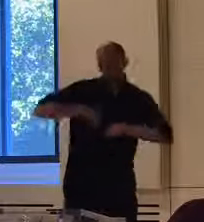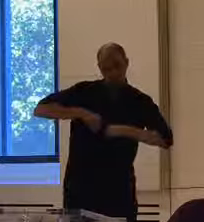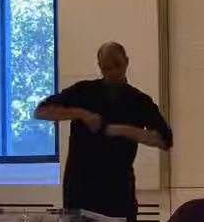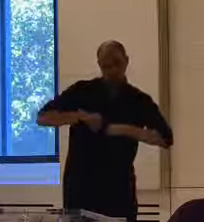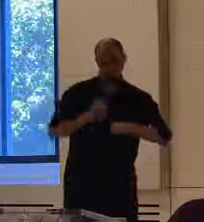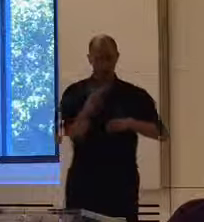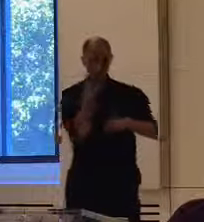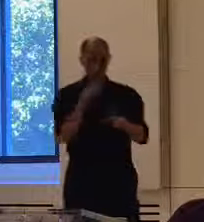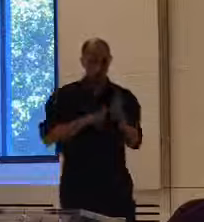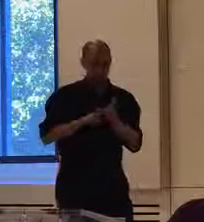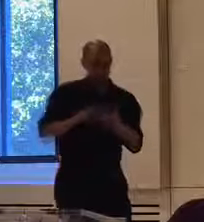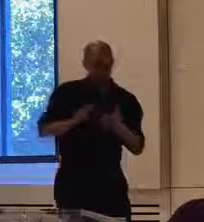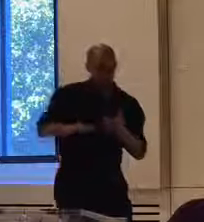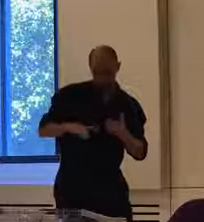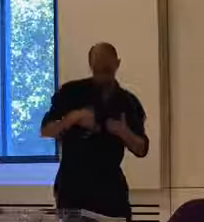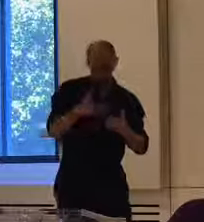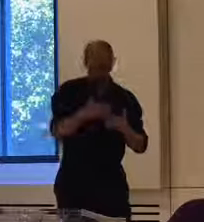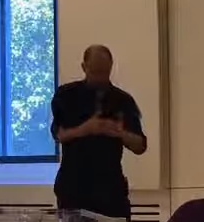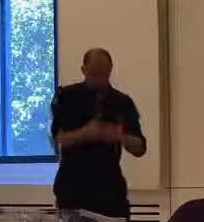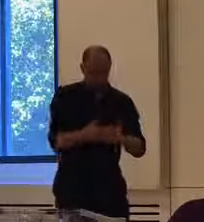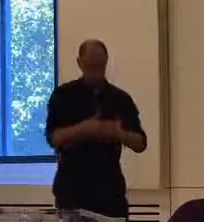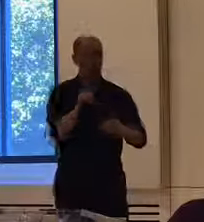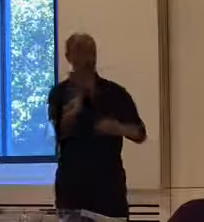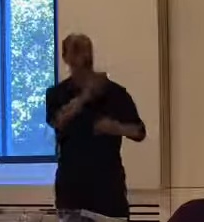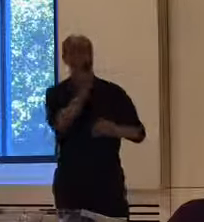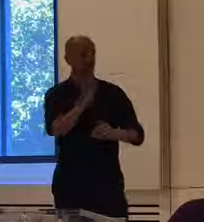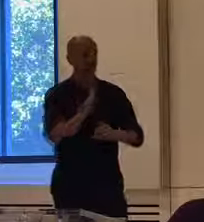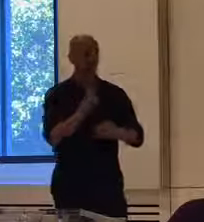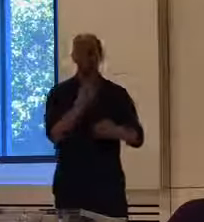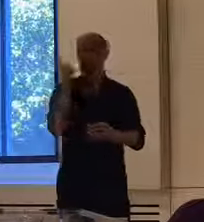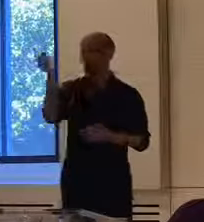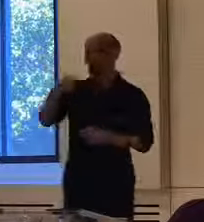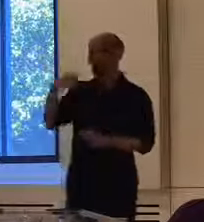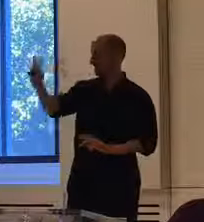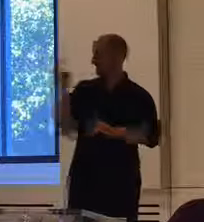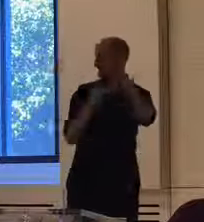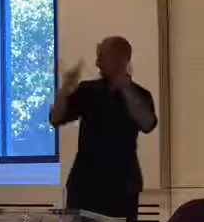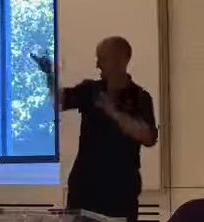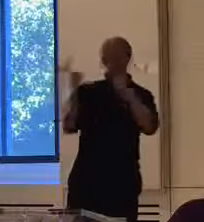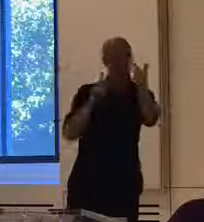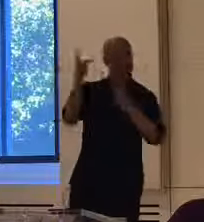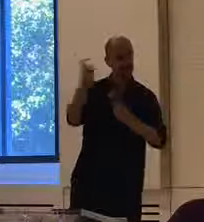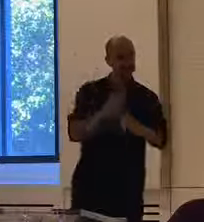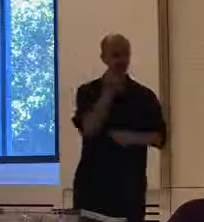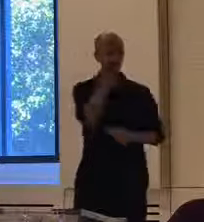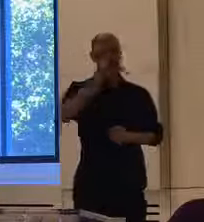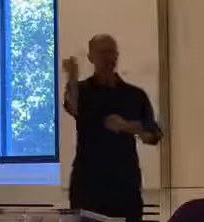So they adopted the girl, and then 1 year later, people visited.